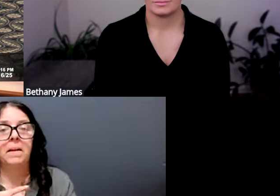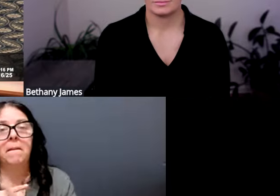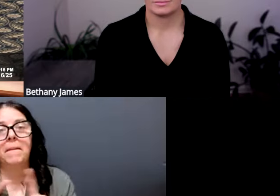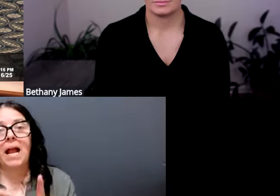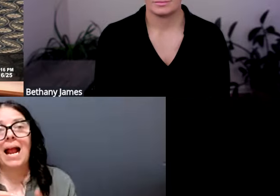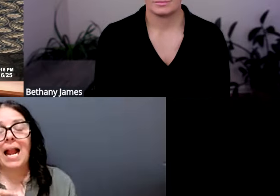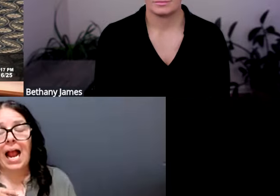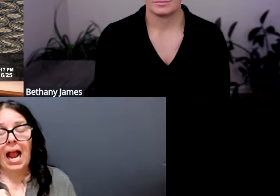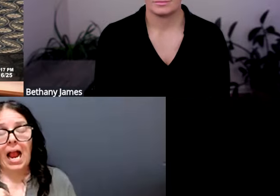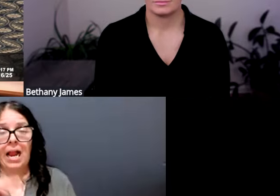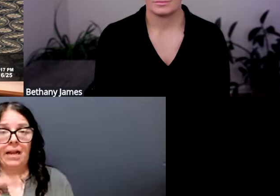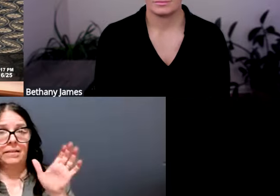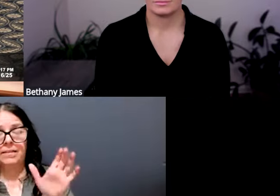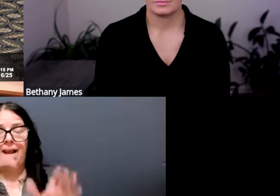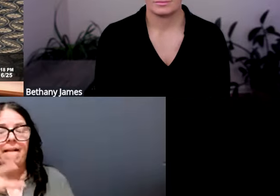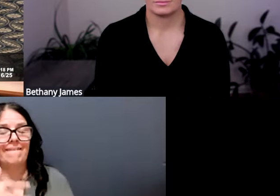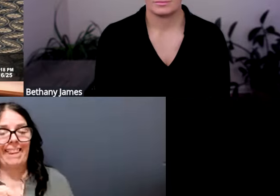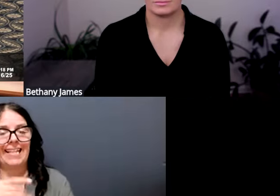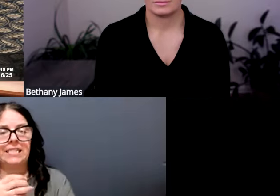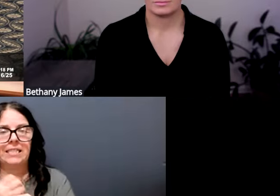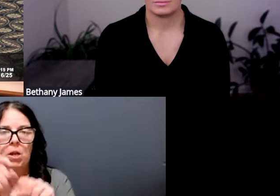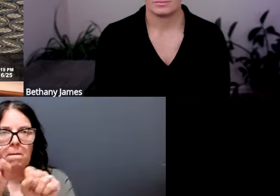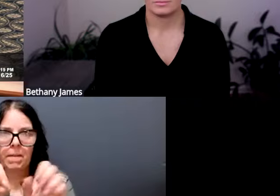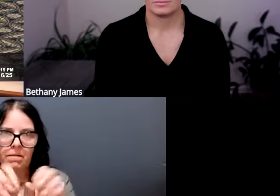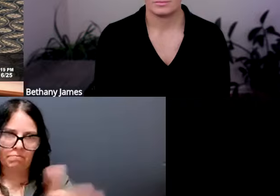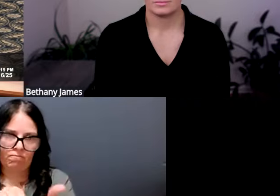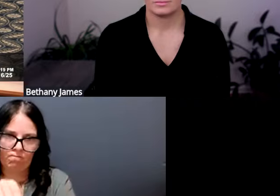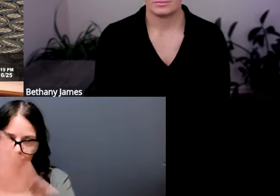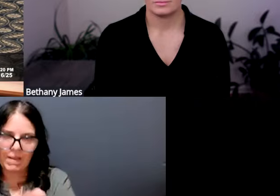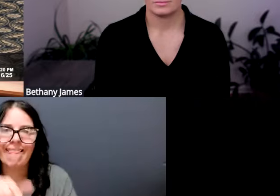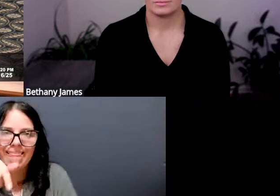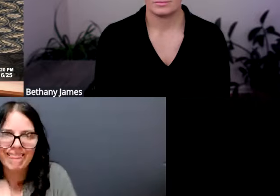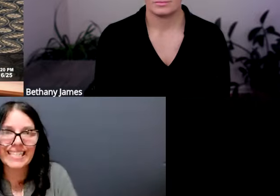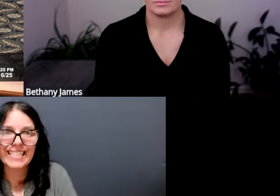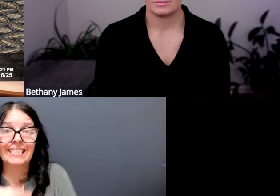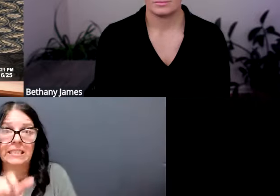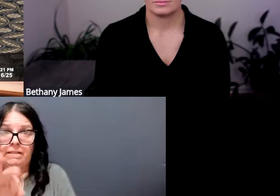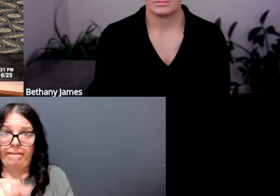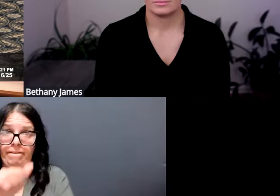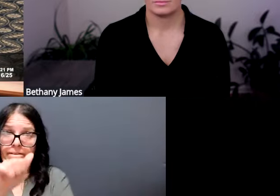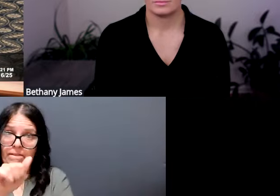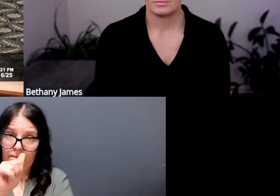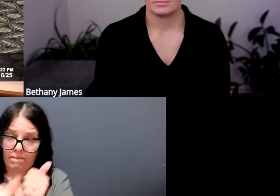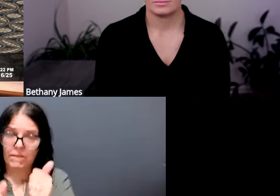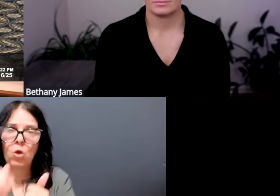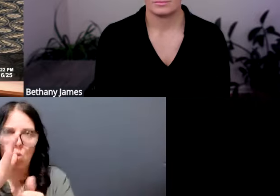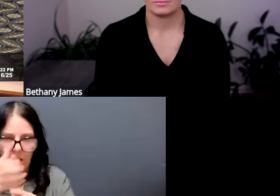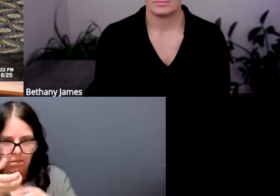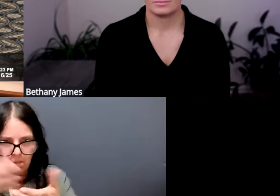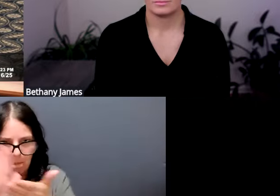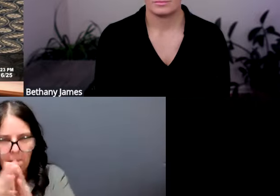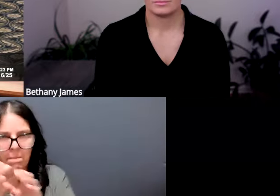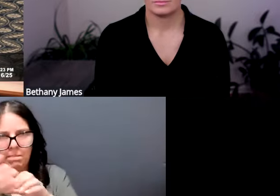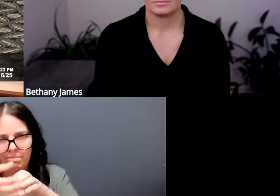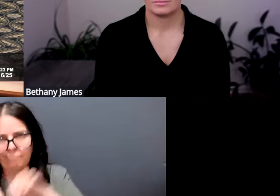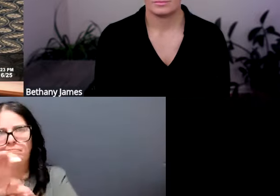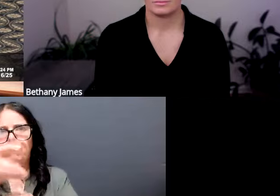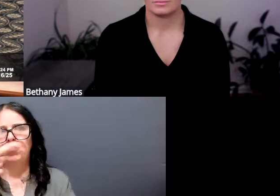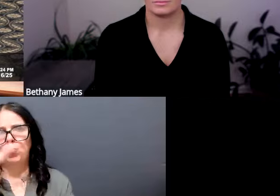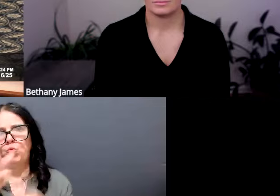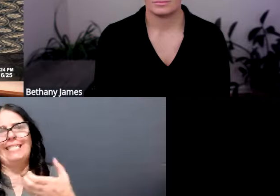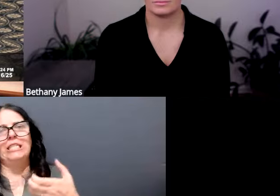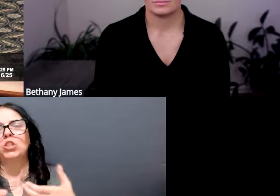to disclose that this is going to create a two-tier system of registered voters in the state. They said it in their petition.